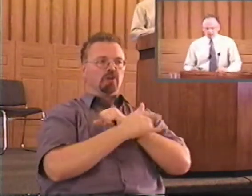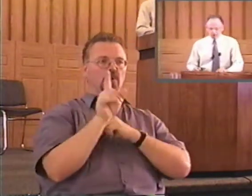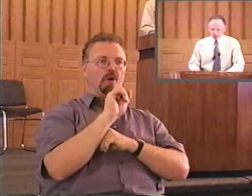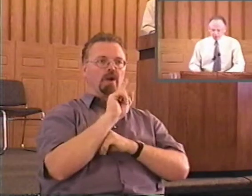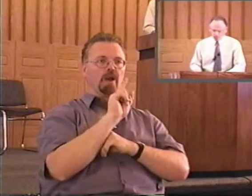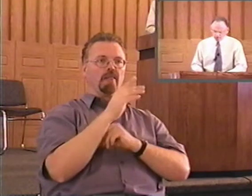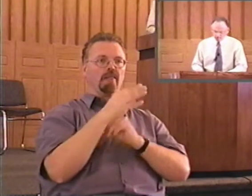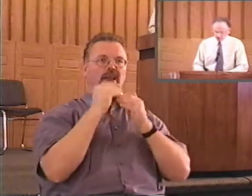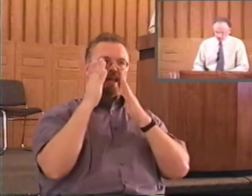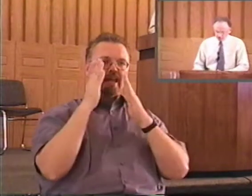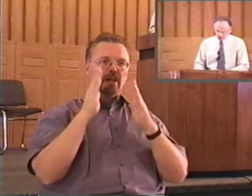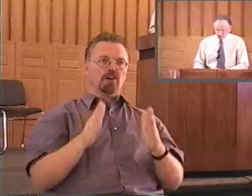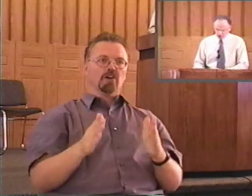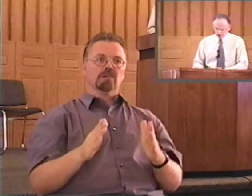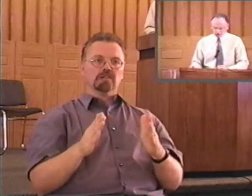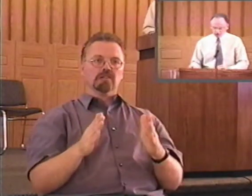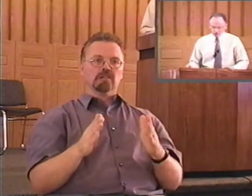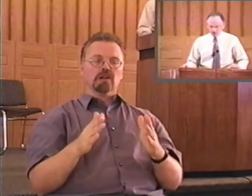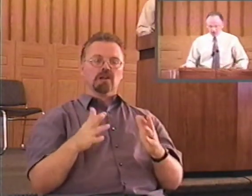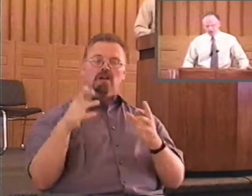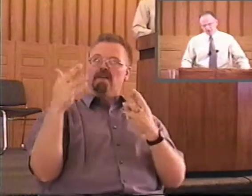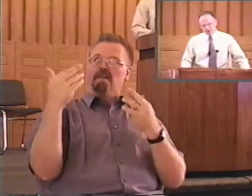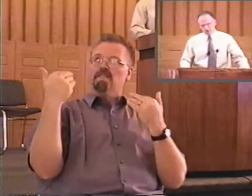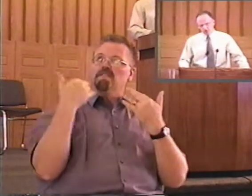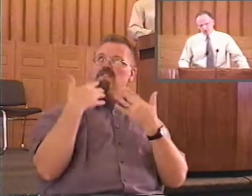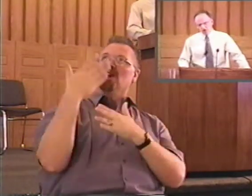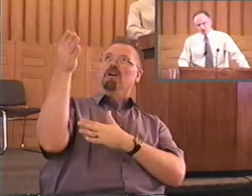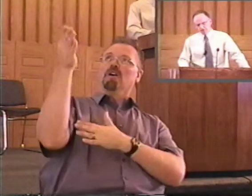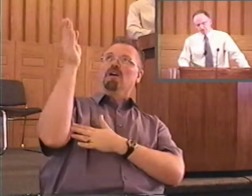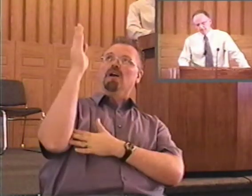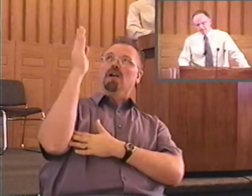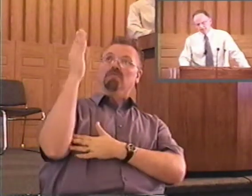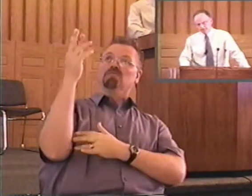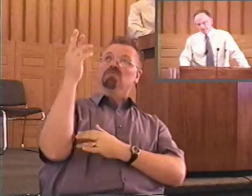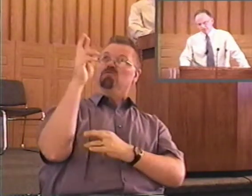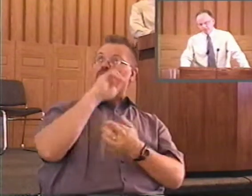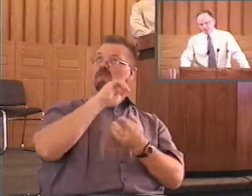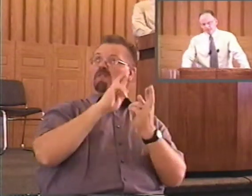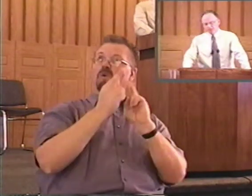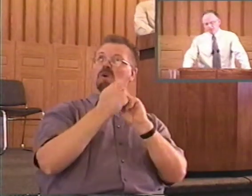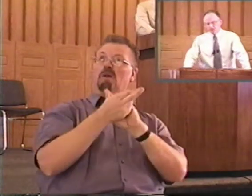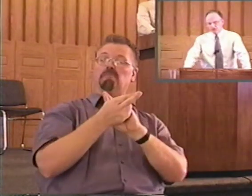How about the Reformed churches? Do they fear God?